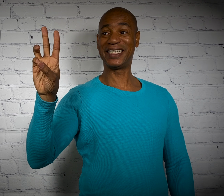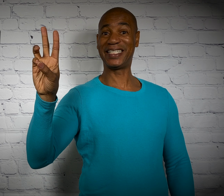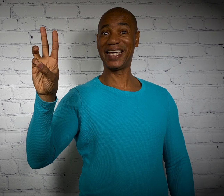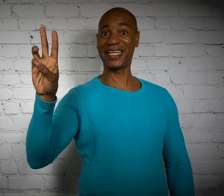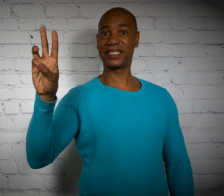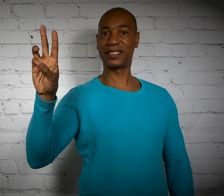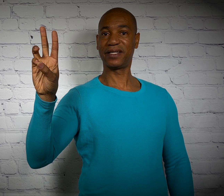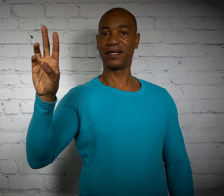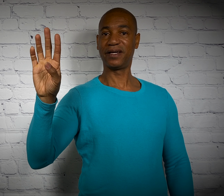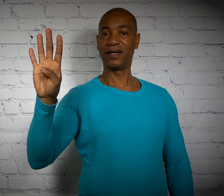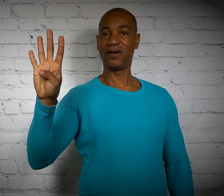46,